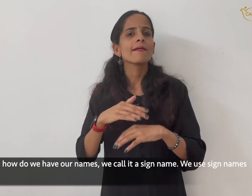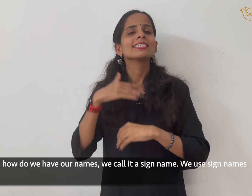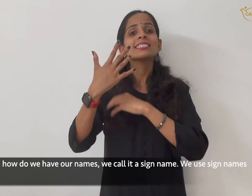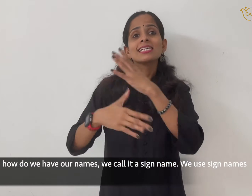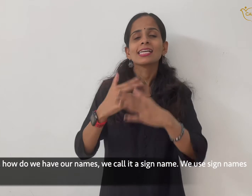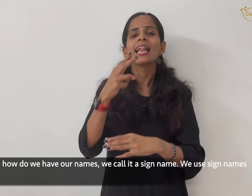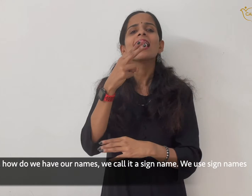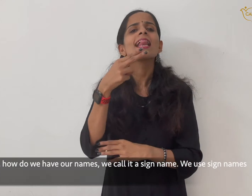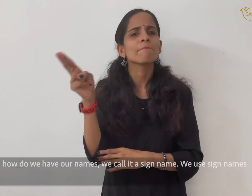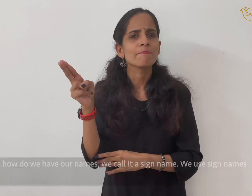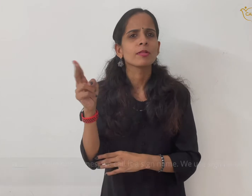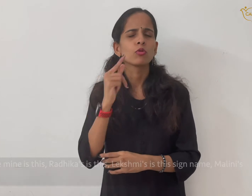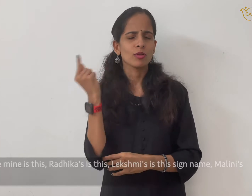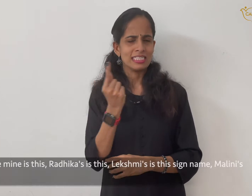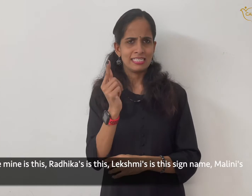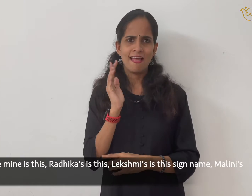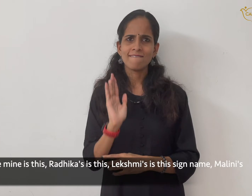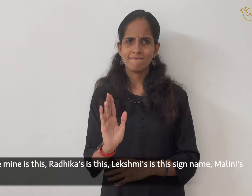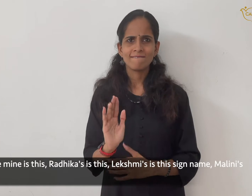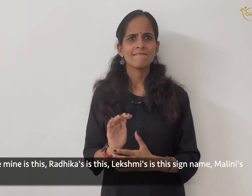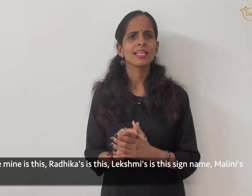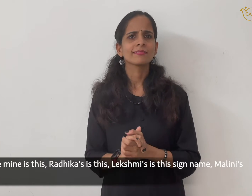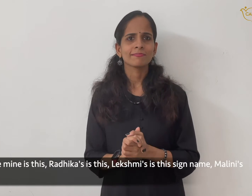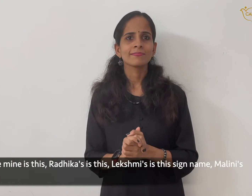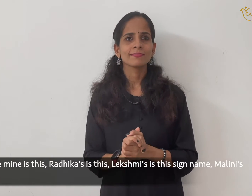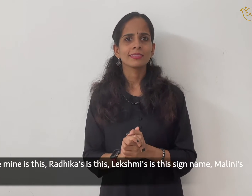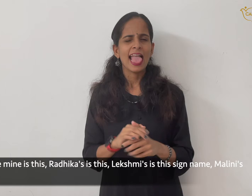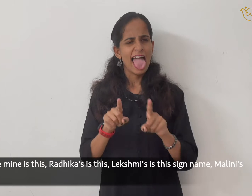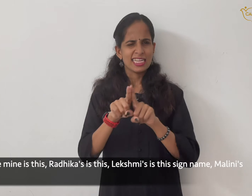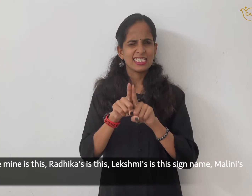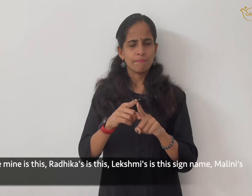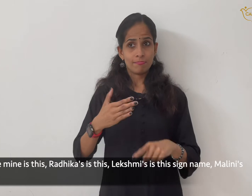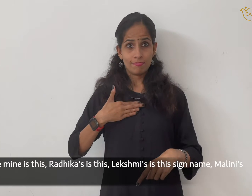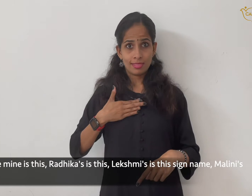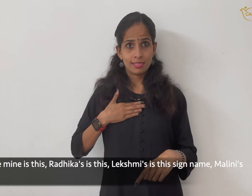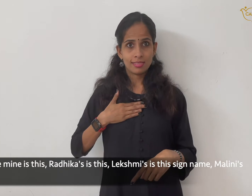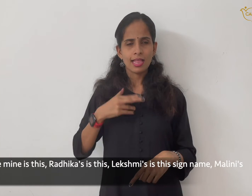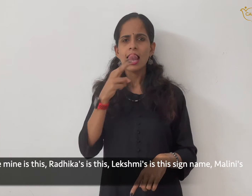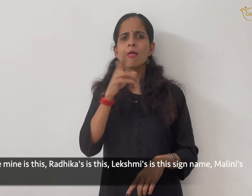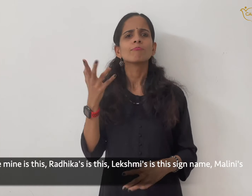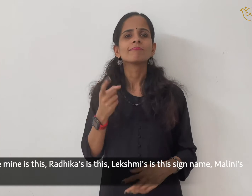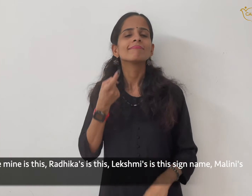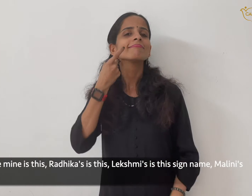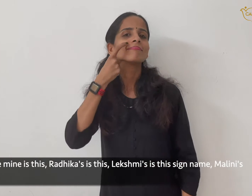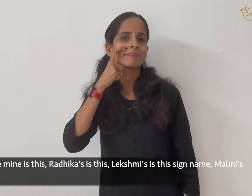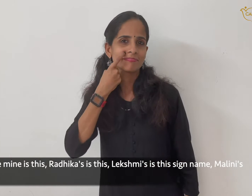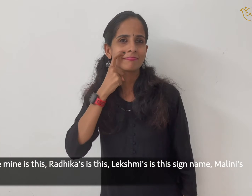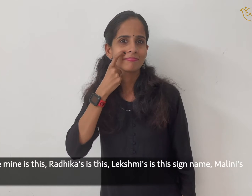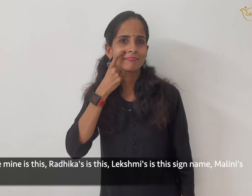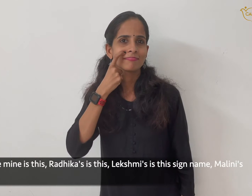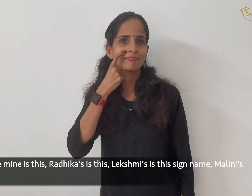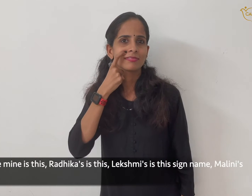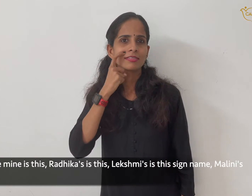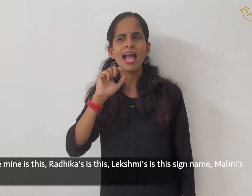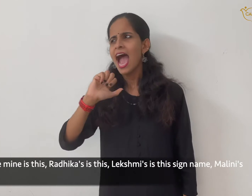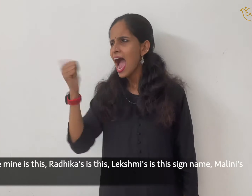names. For example, mine is this. Radhika's is this.